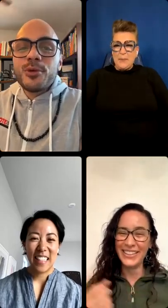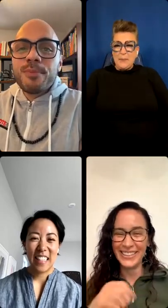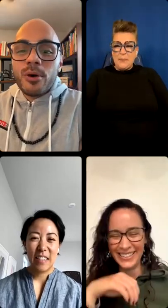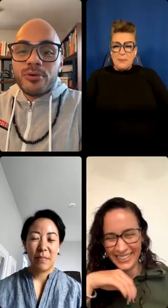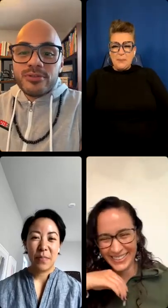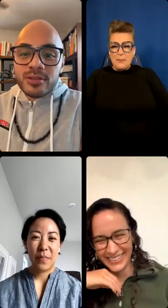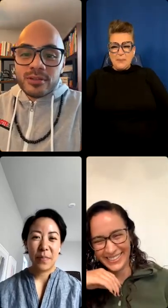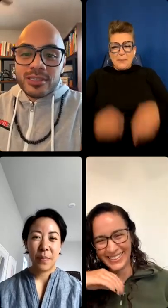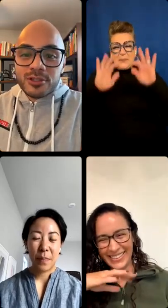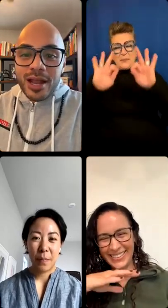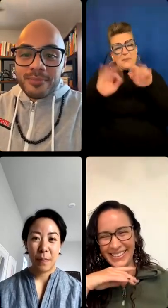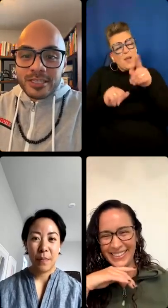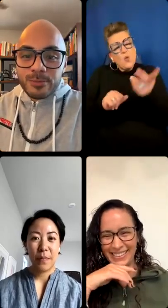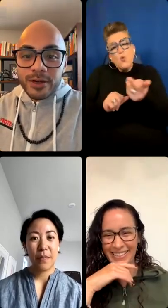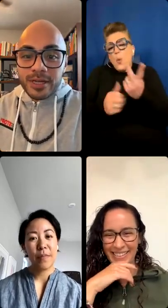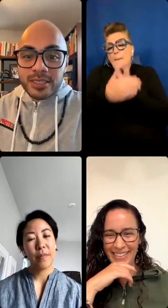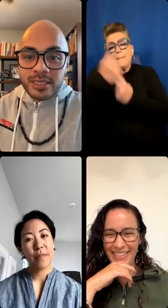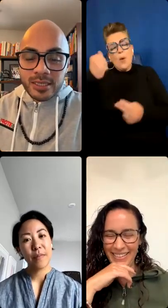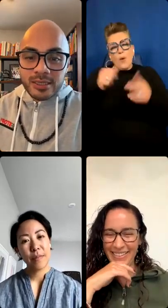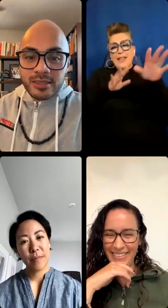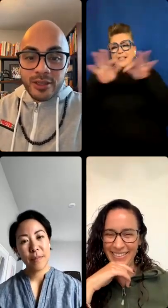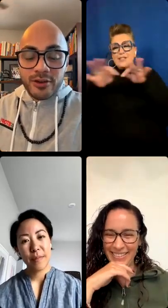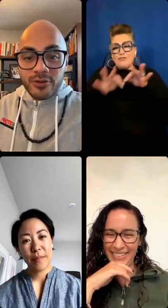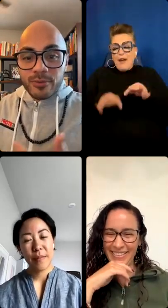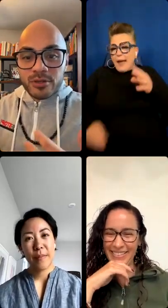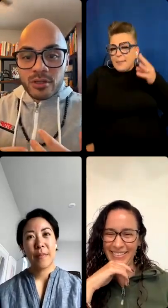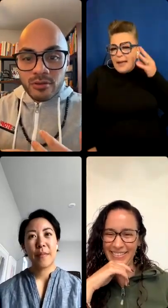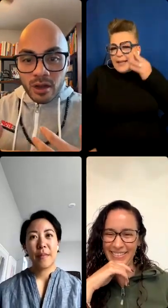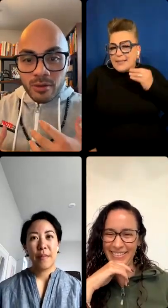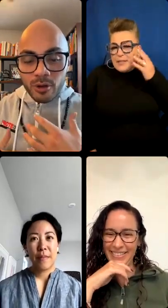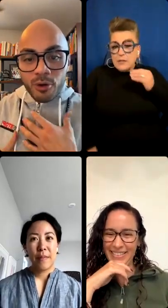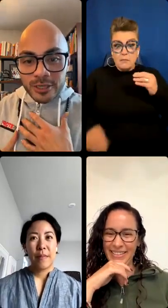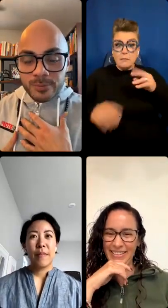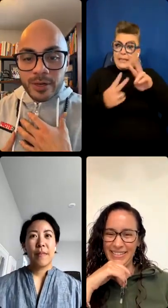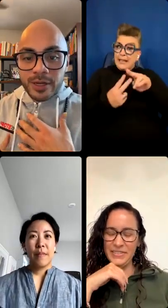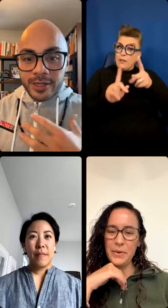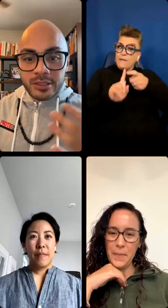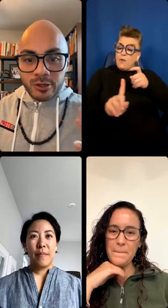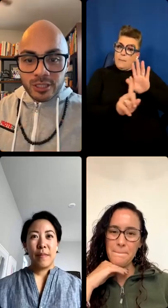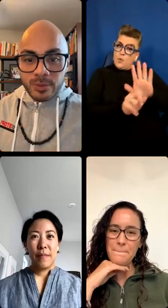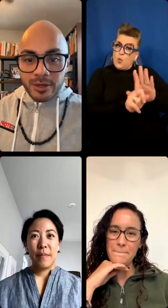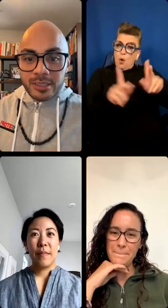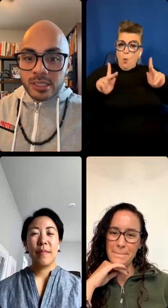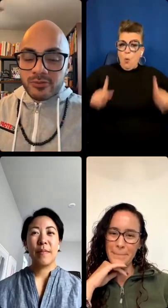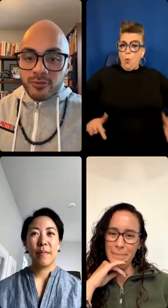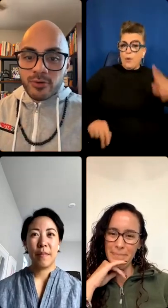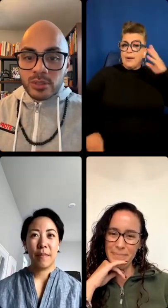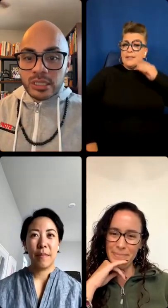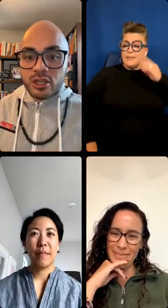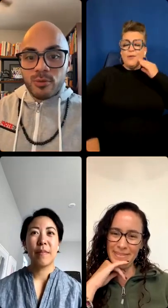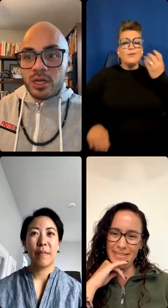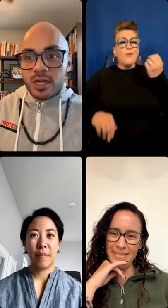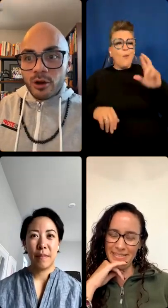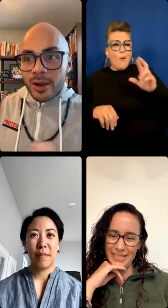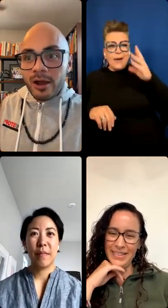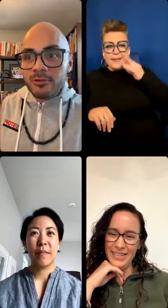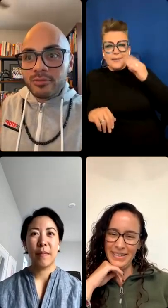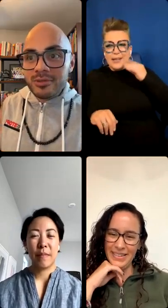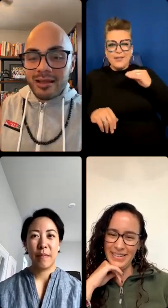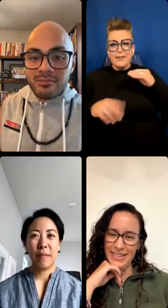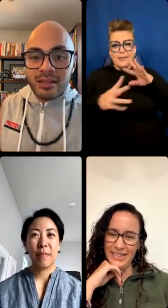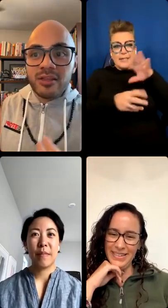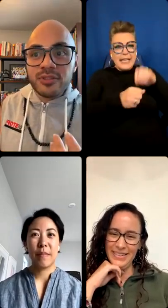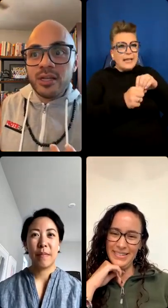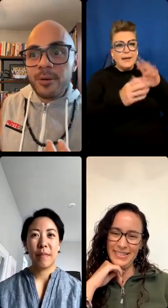you know, you both described experiences either from your own experience or experiences from folks in community